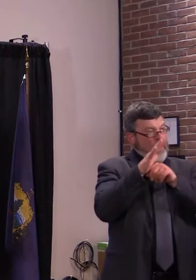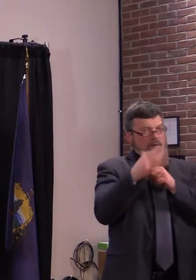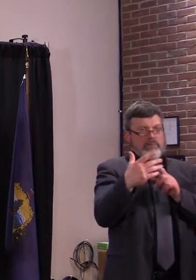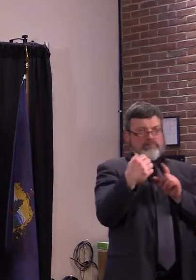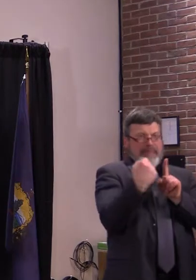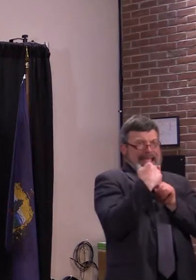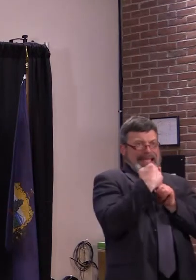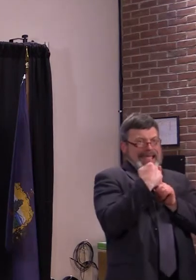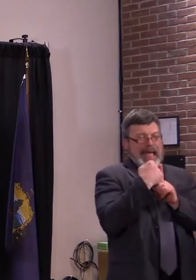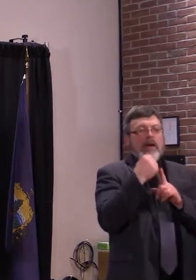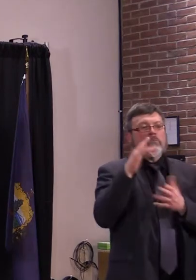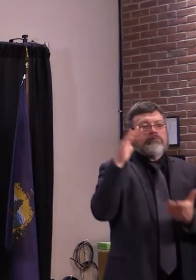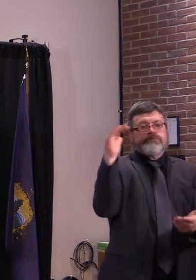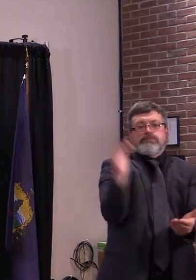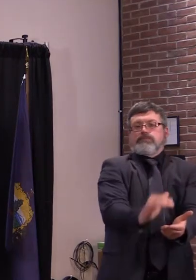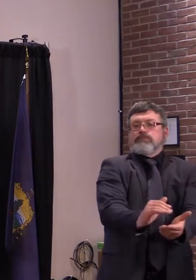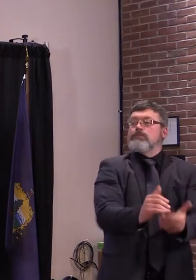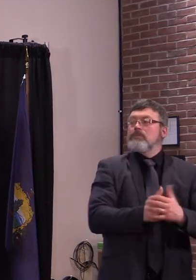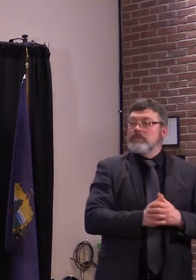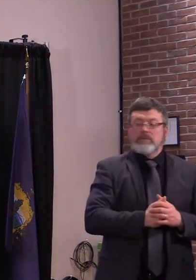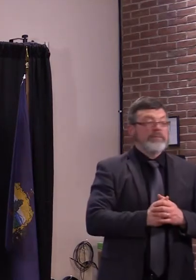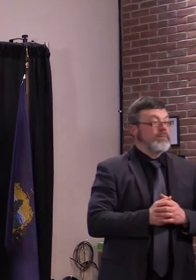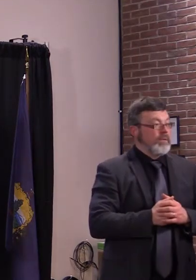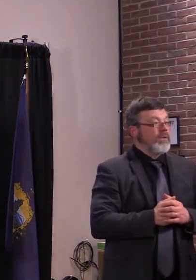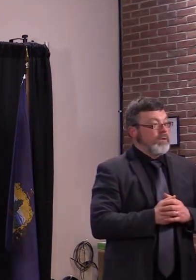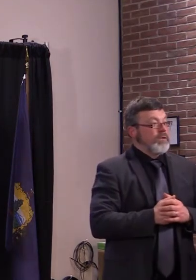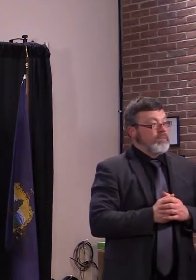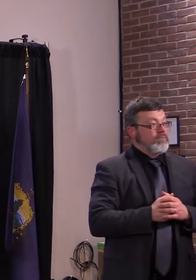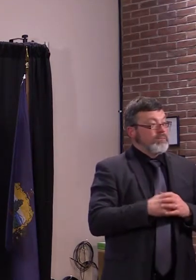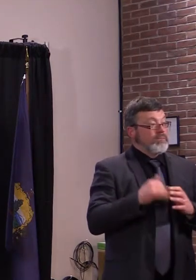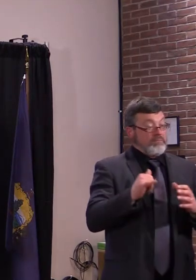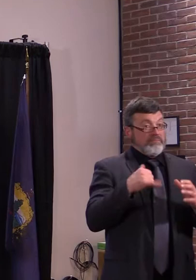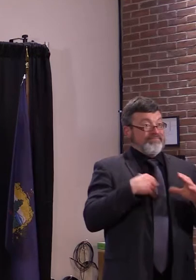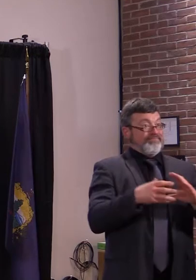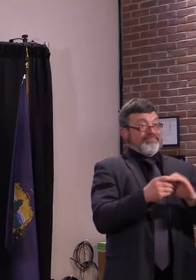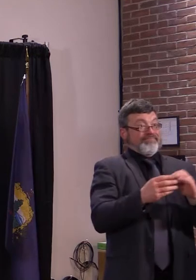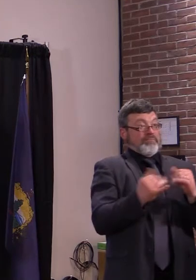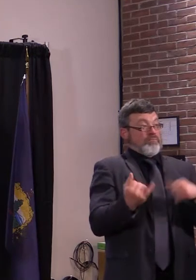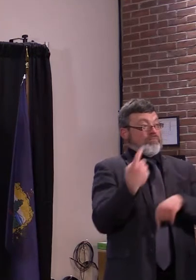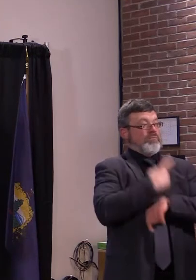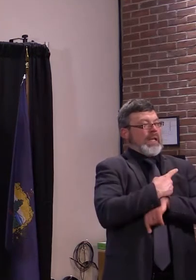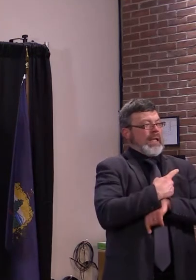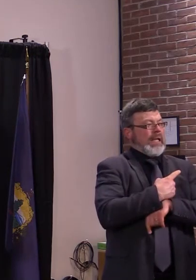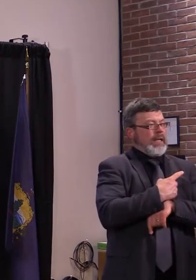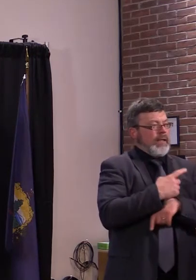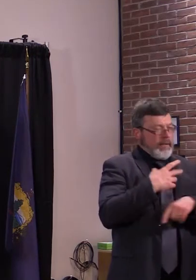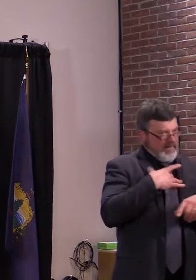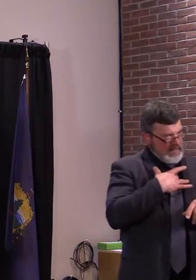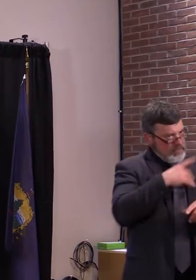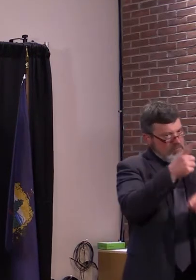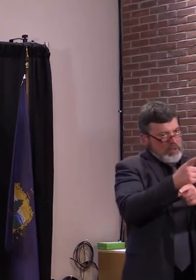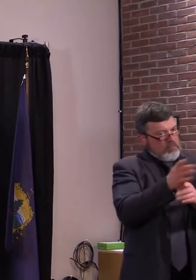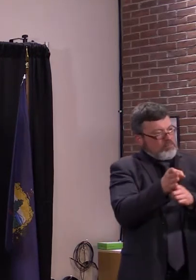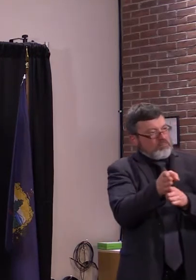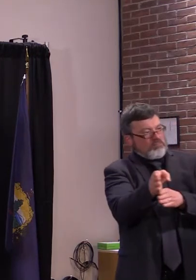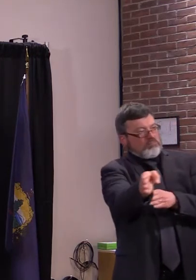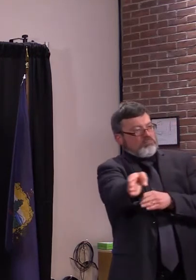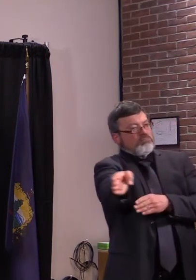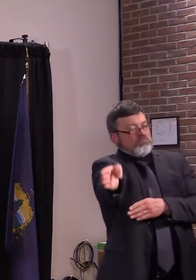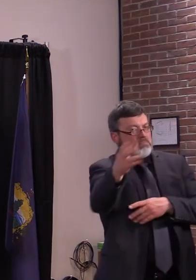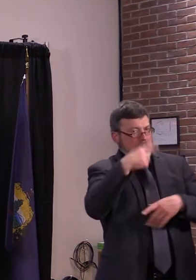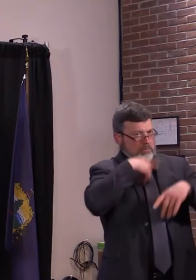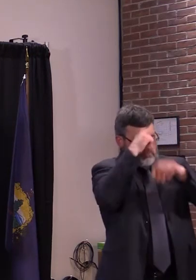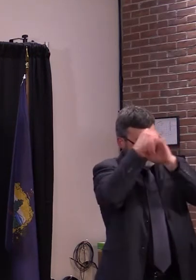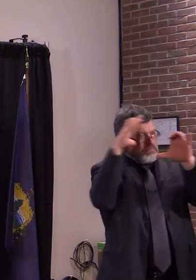here and that you can find on our web pages allows us to see trends and make projections about future planned actions